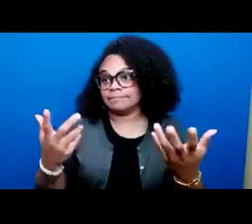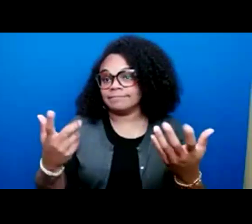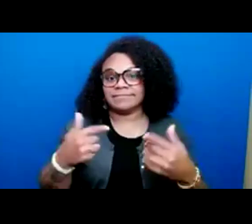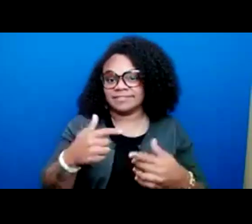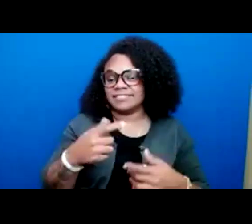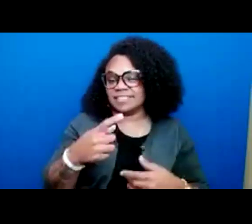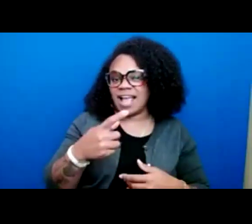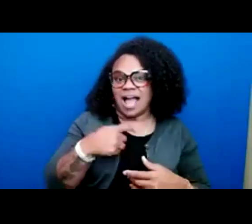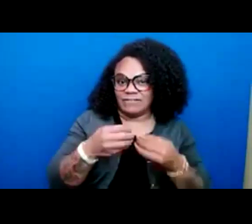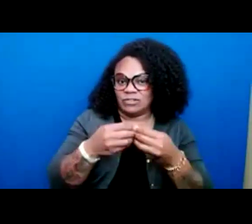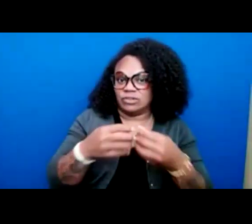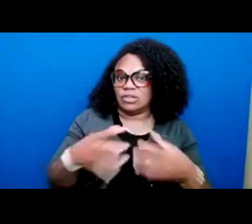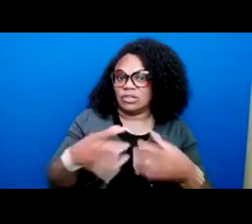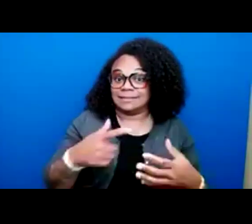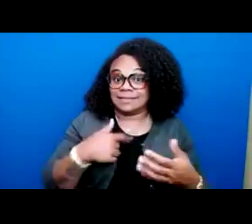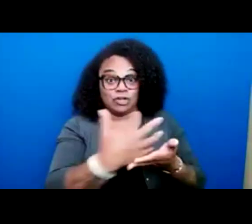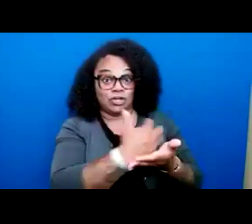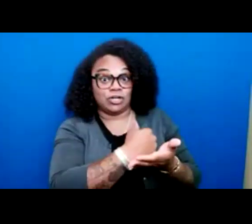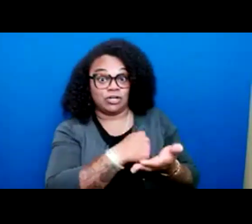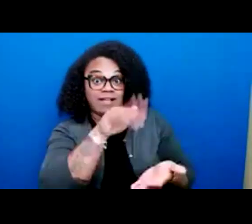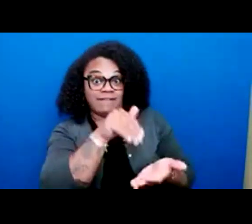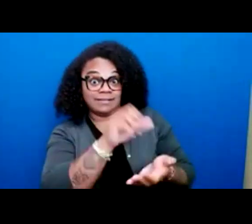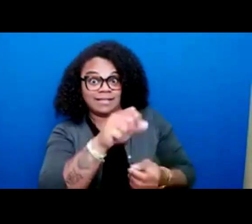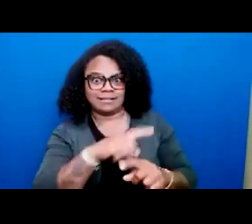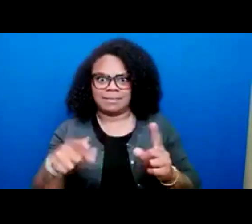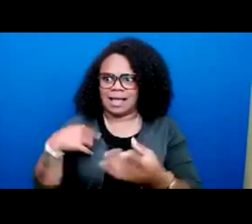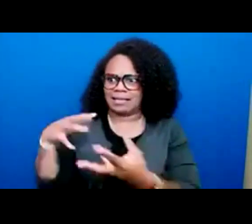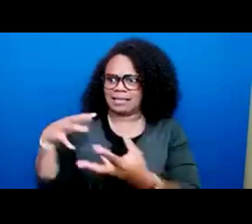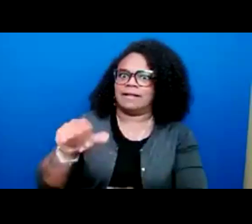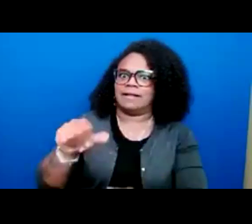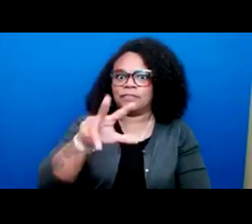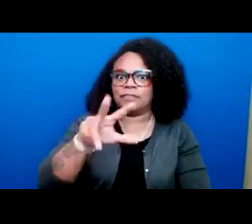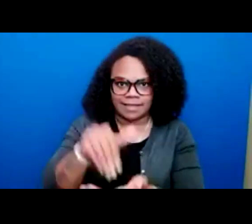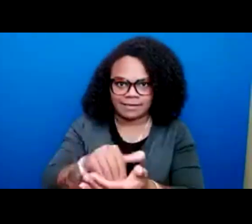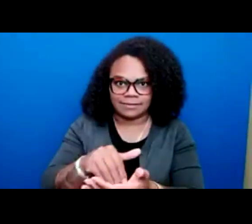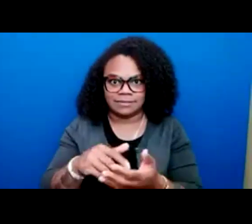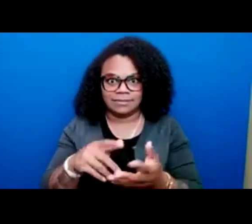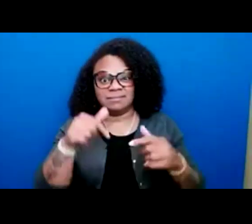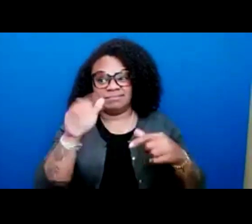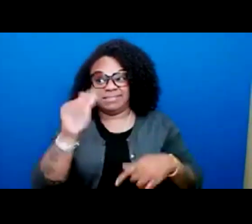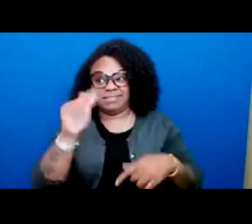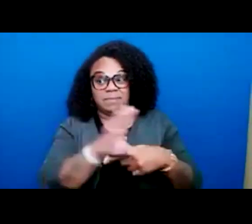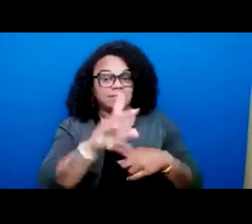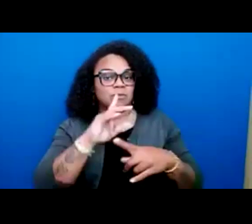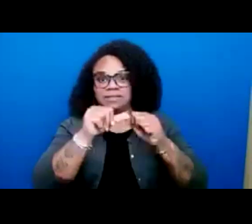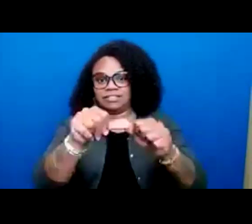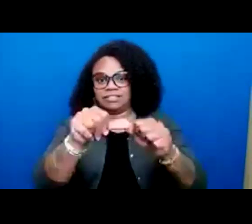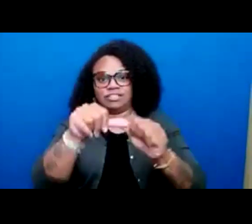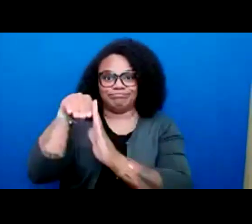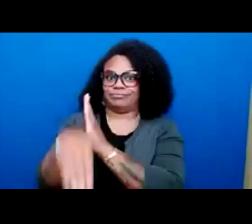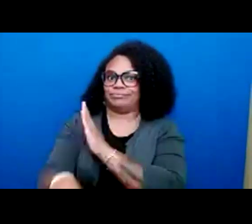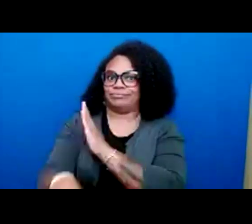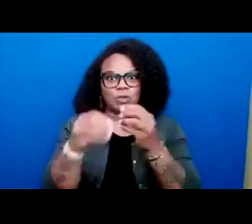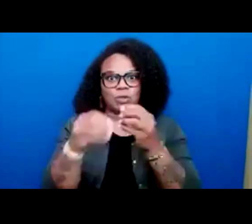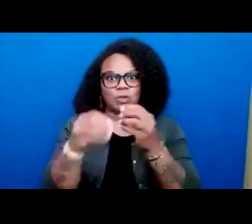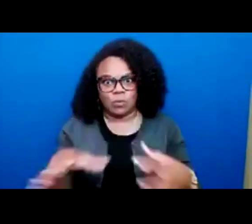in 5,000, but I spent 30,000, and we're seeing a continuous loss over an extended period of time. I want to talk about that a little